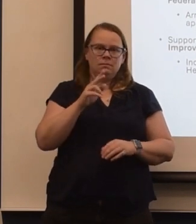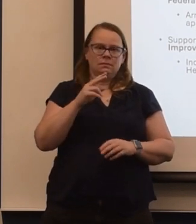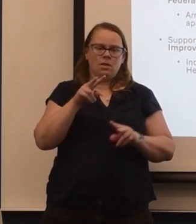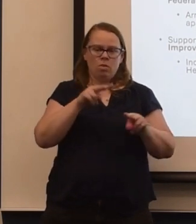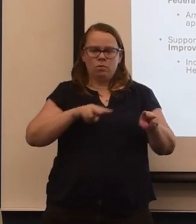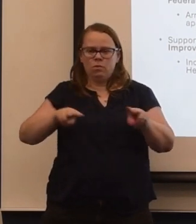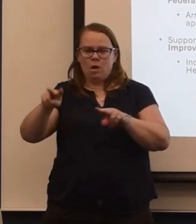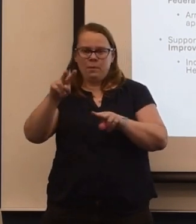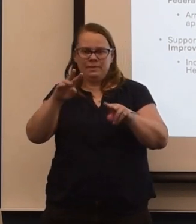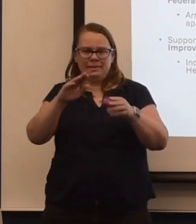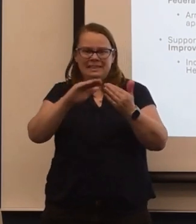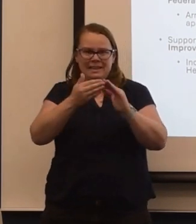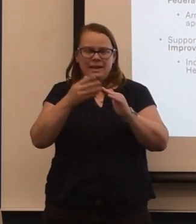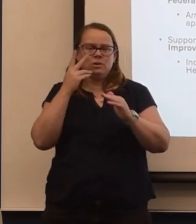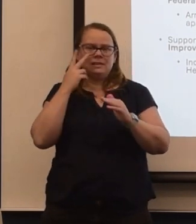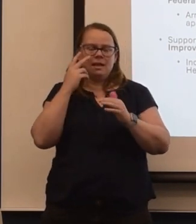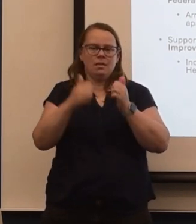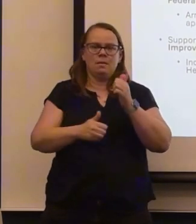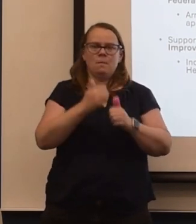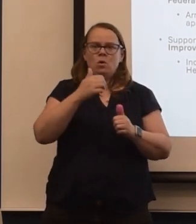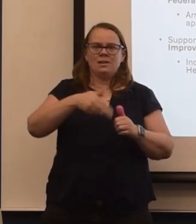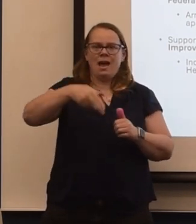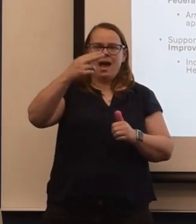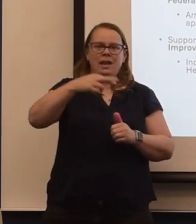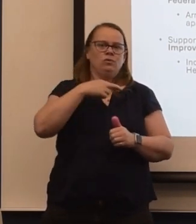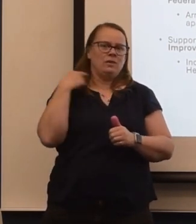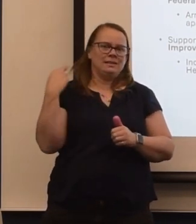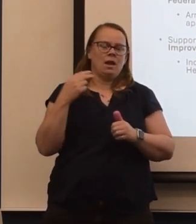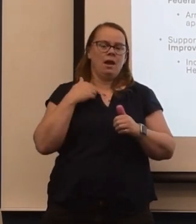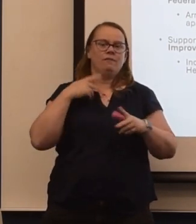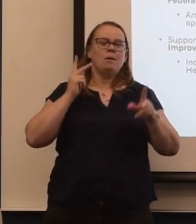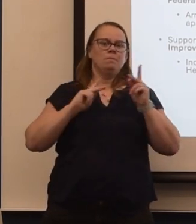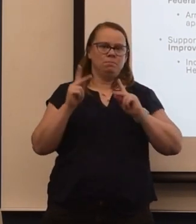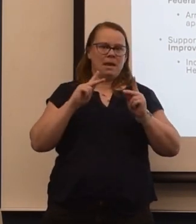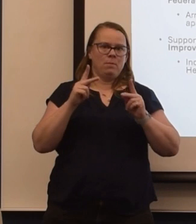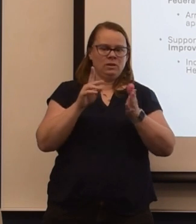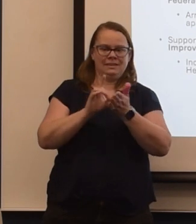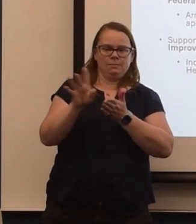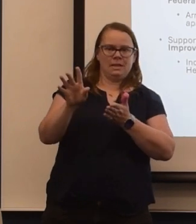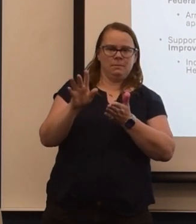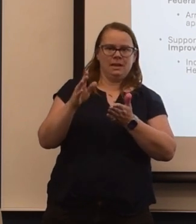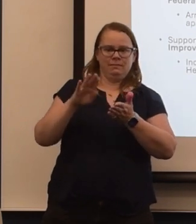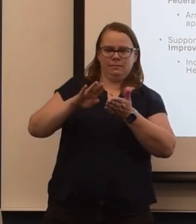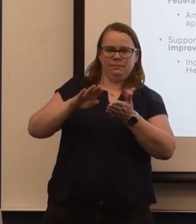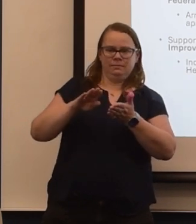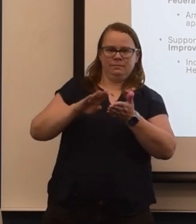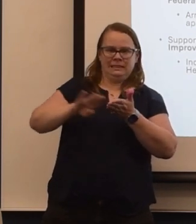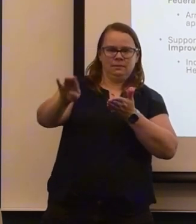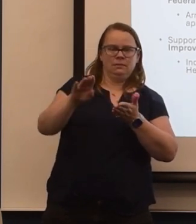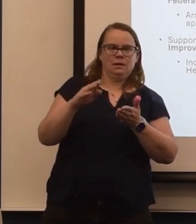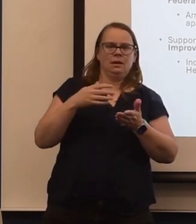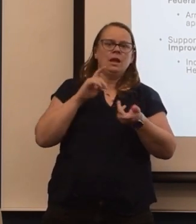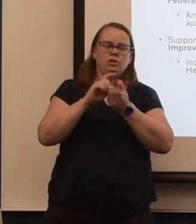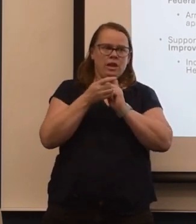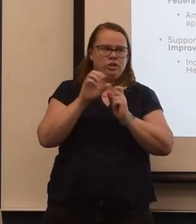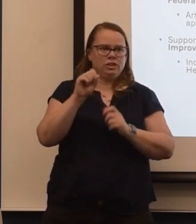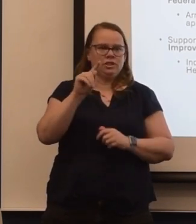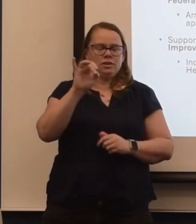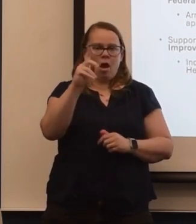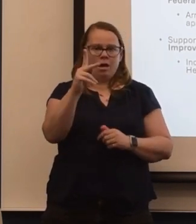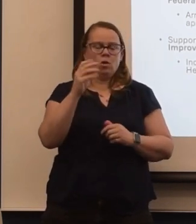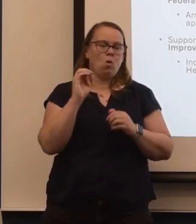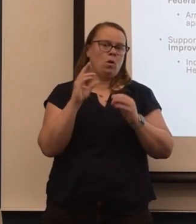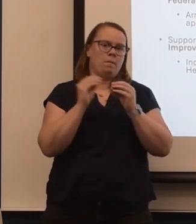we're starting to see the highest risks of residential displacement due to either the changing stock or really